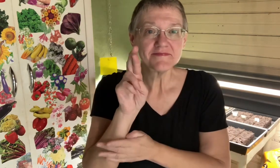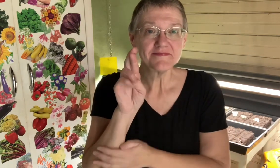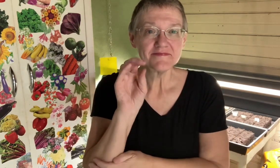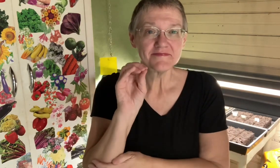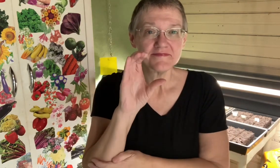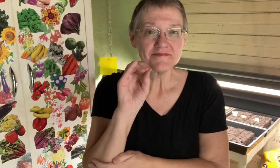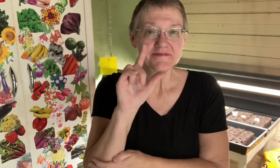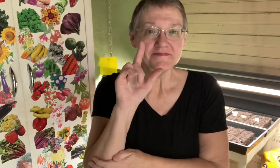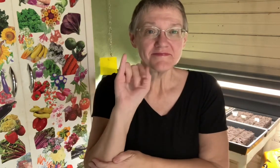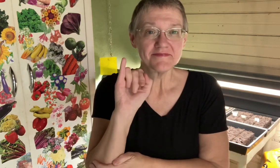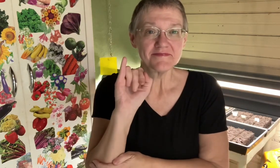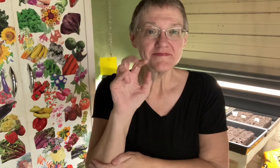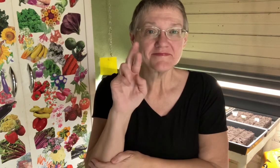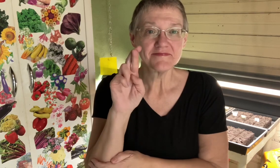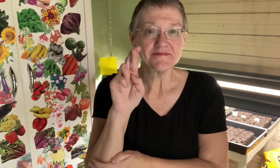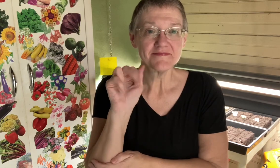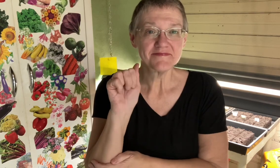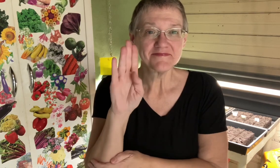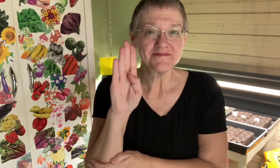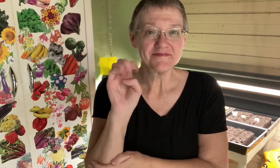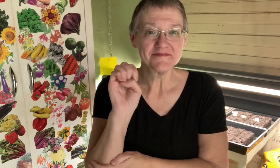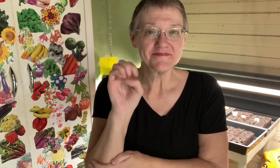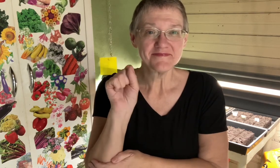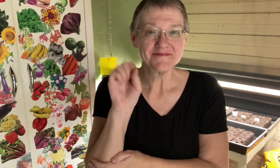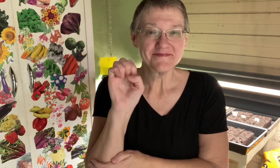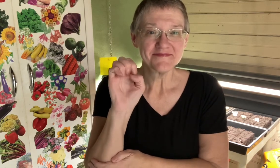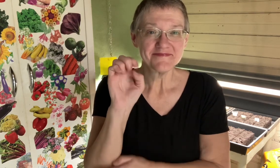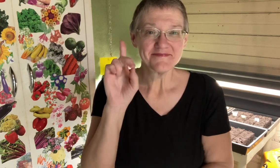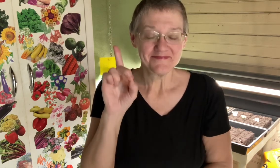start broccoli rabe.